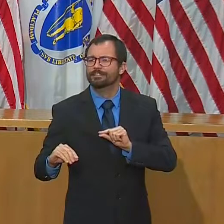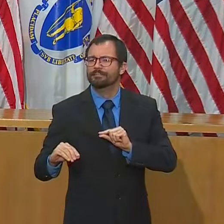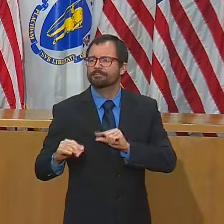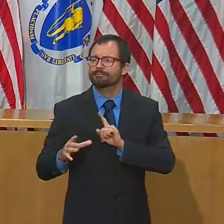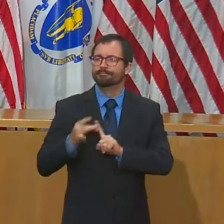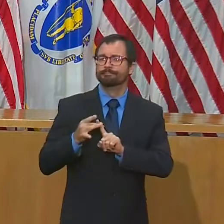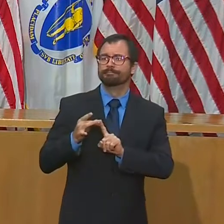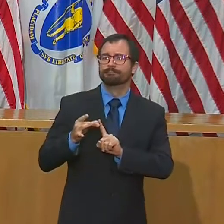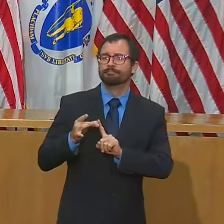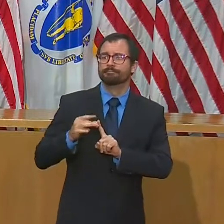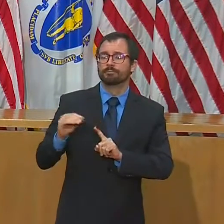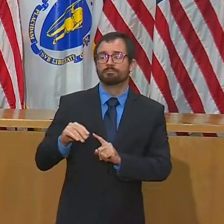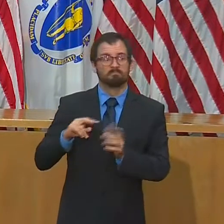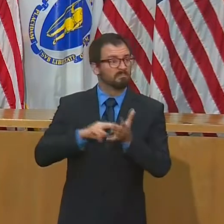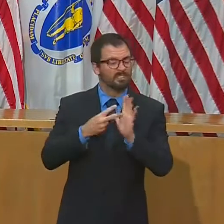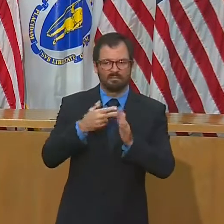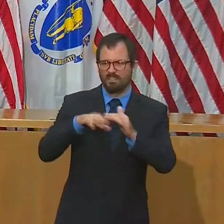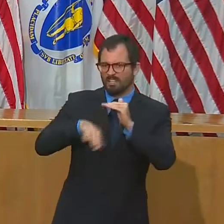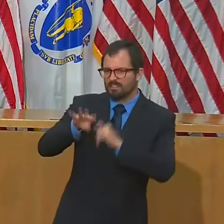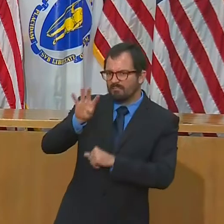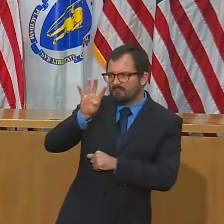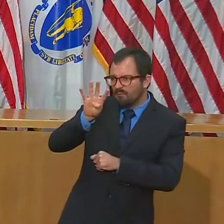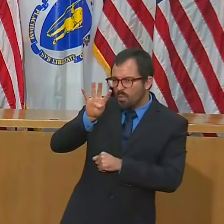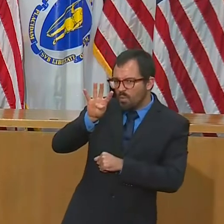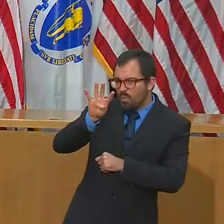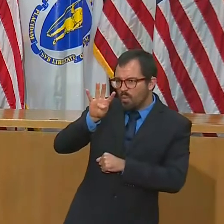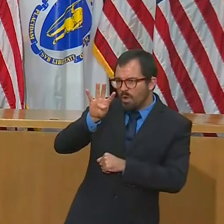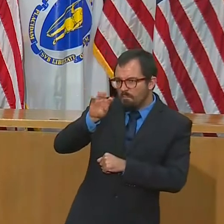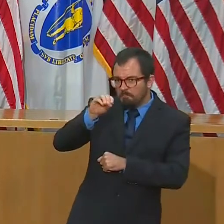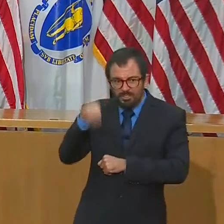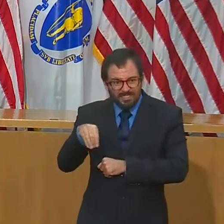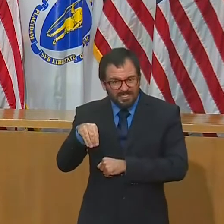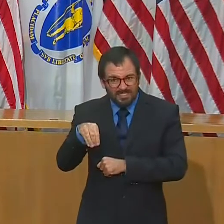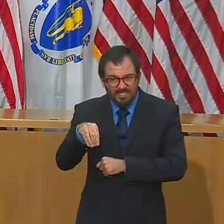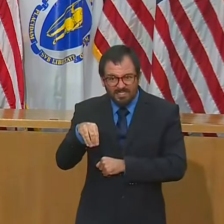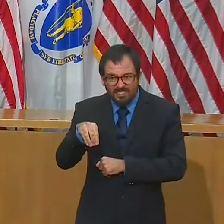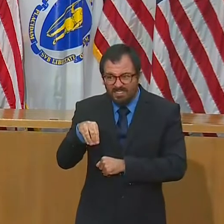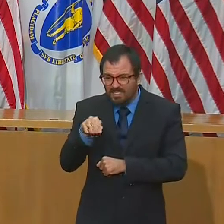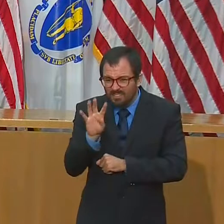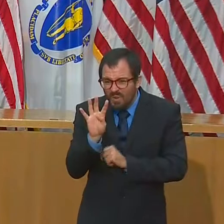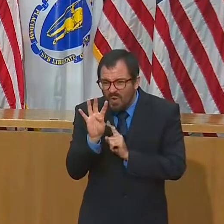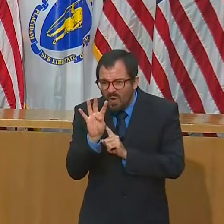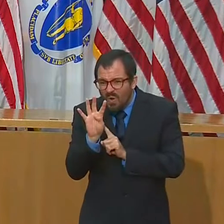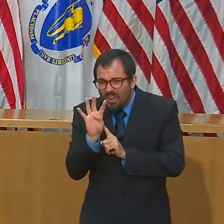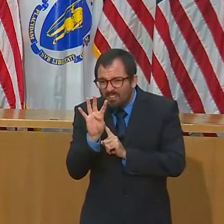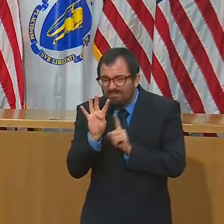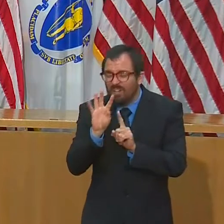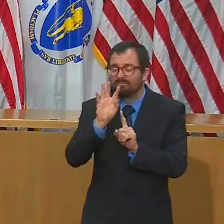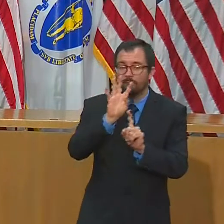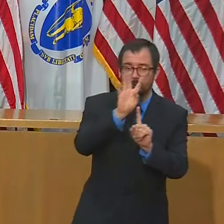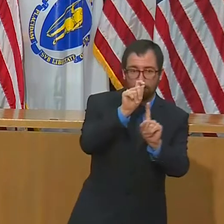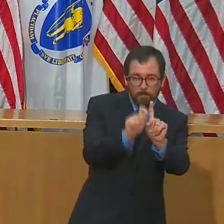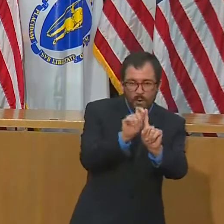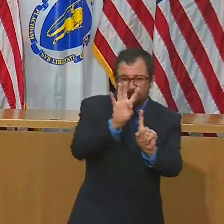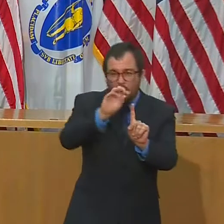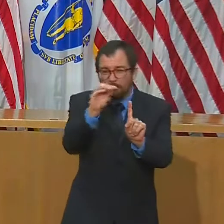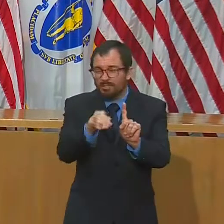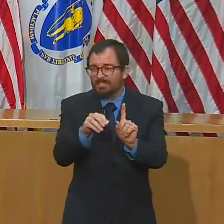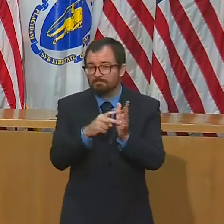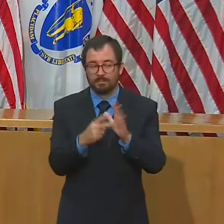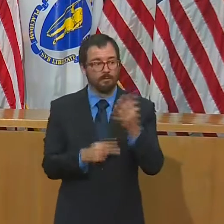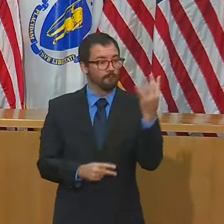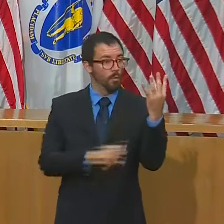municipality. We're hopeful that these districts, which are designated white and green on our community level data map, will take this